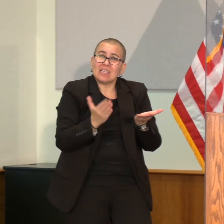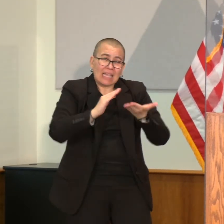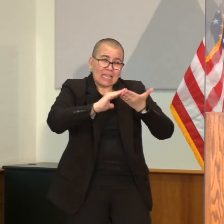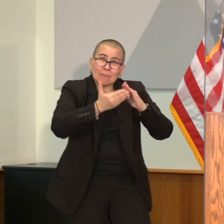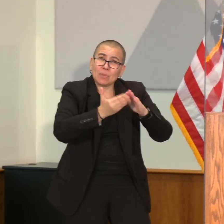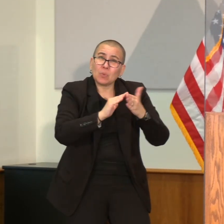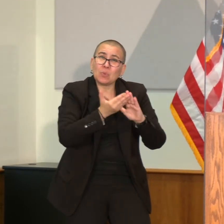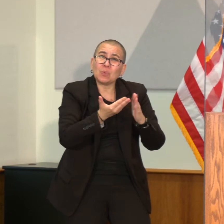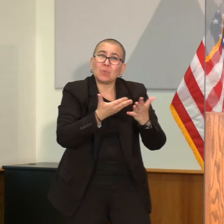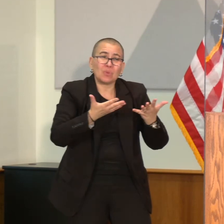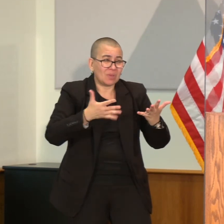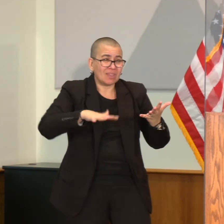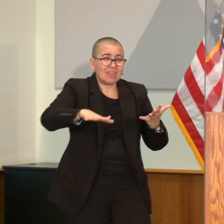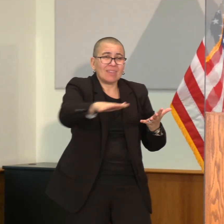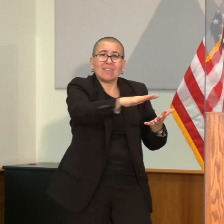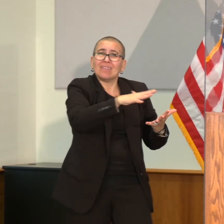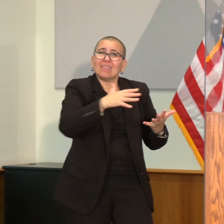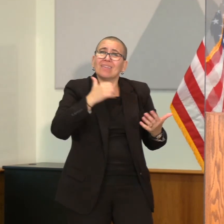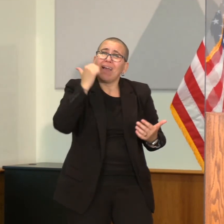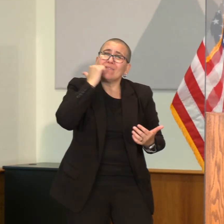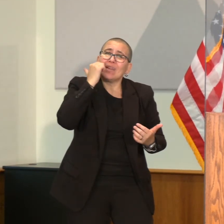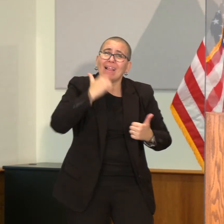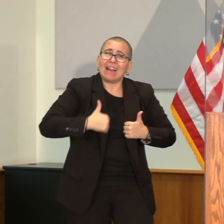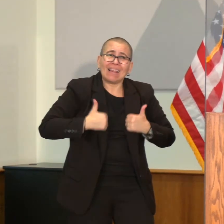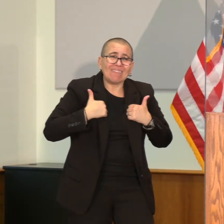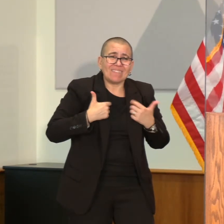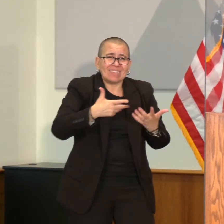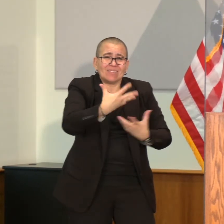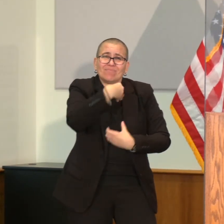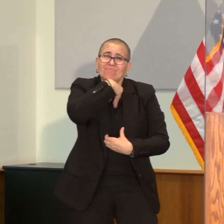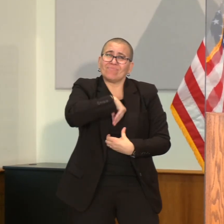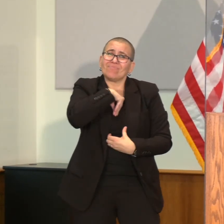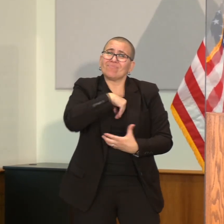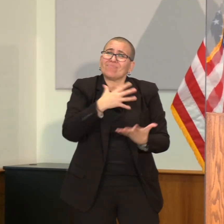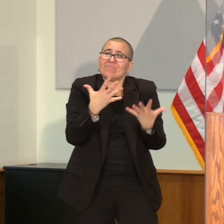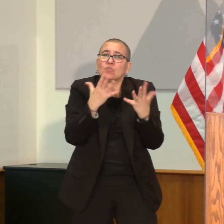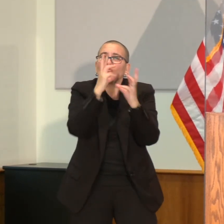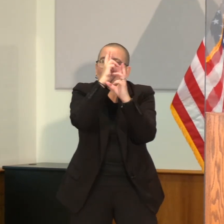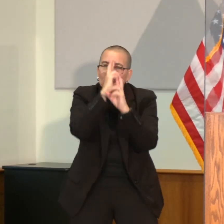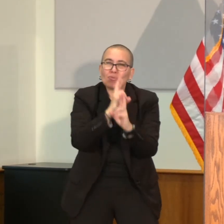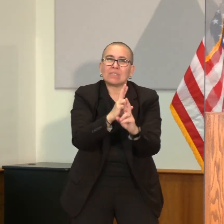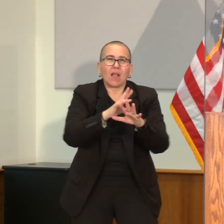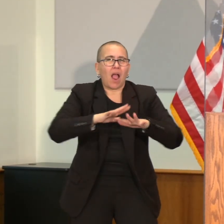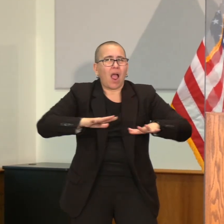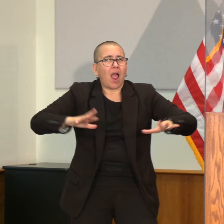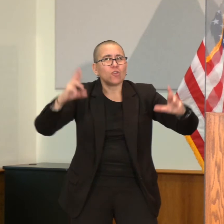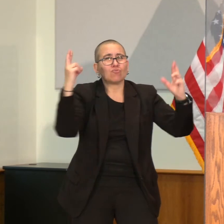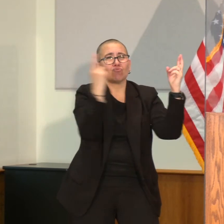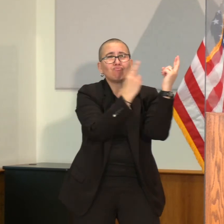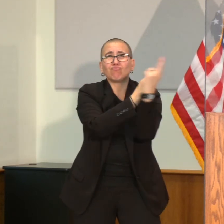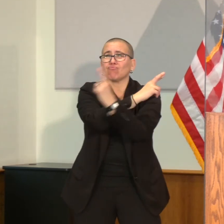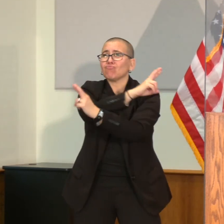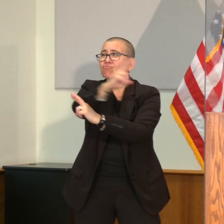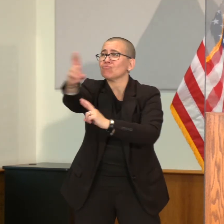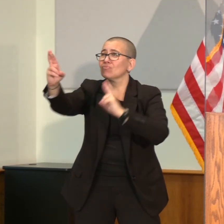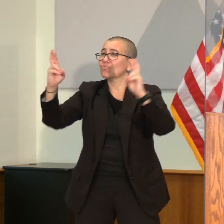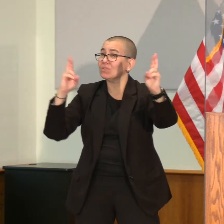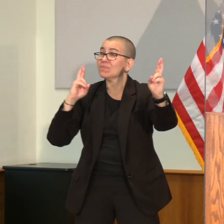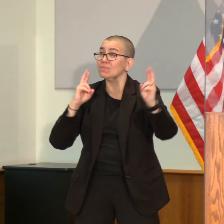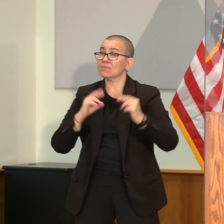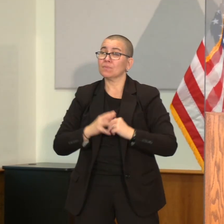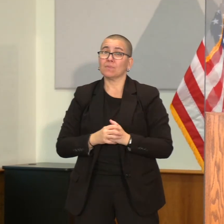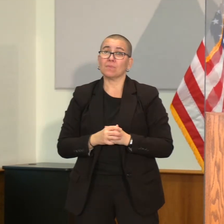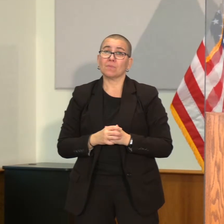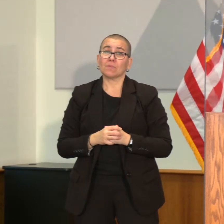consistent with human rights decency for everyone. And I think one of the things, when we get into